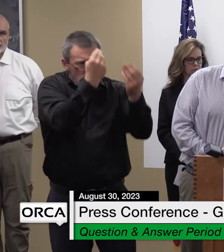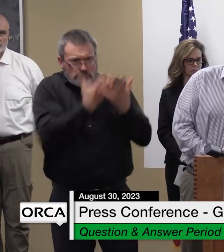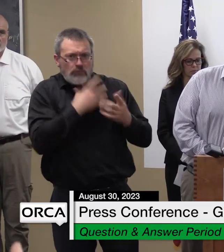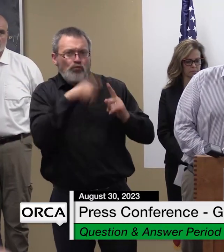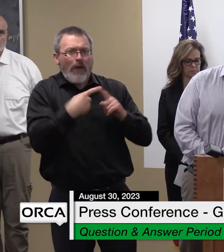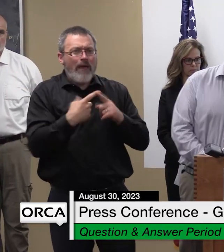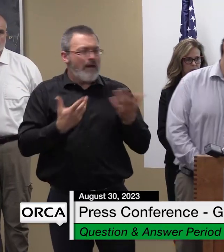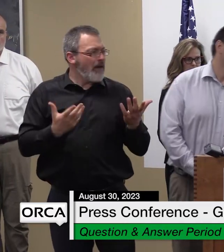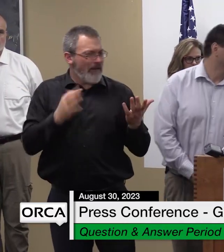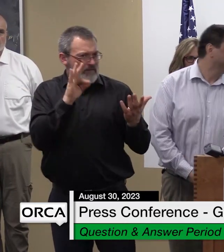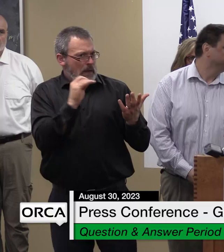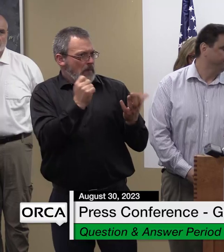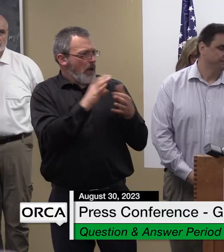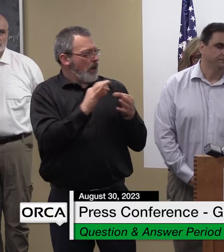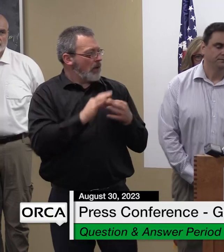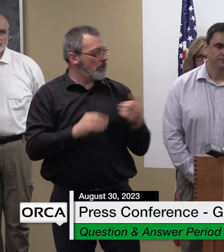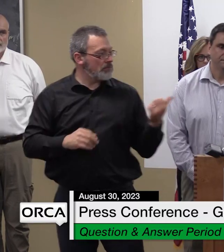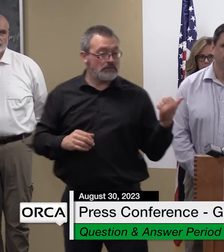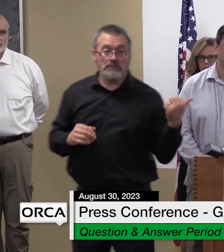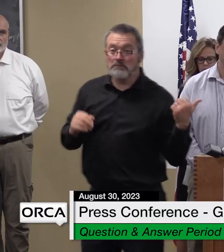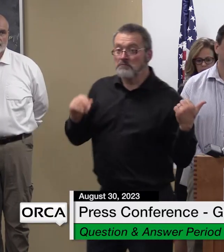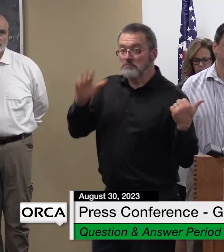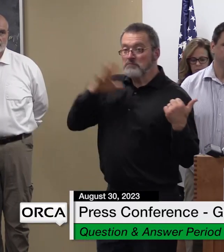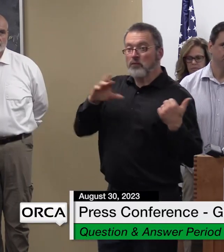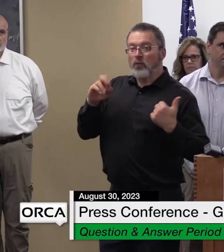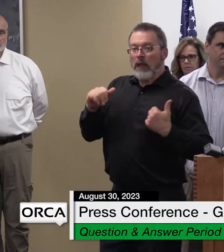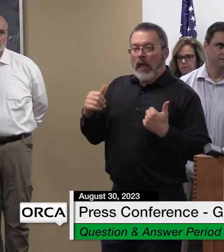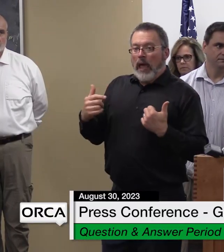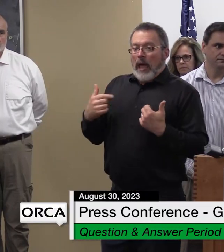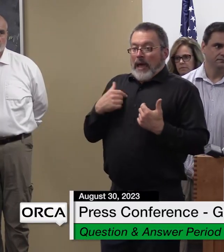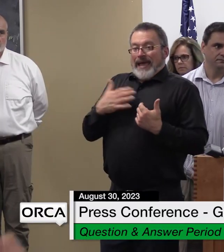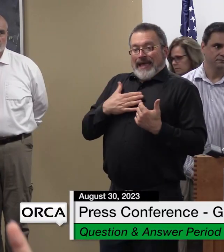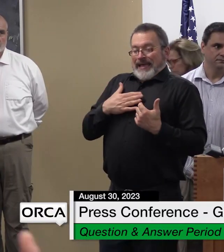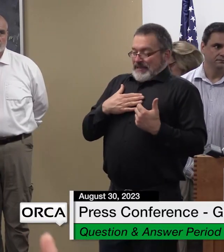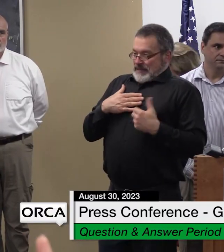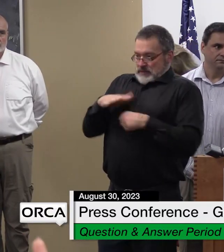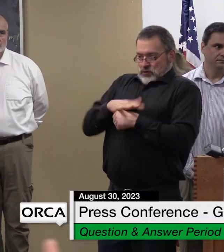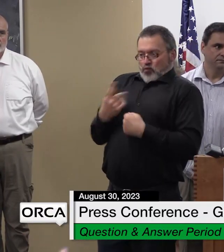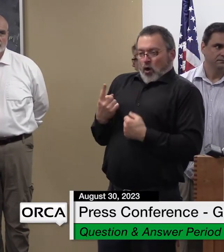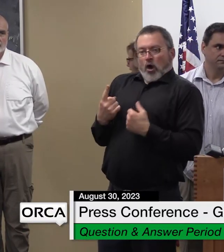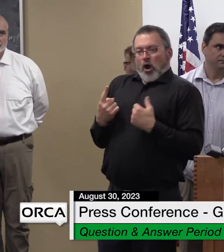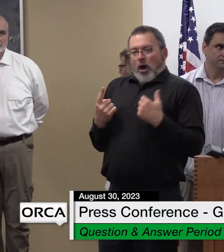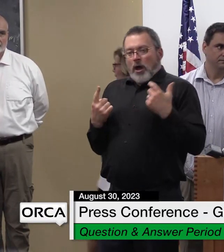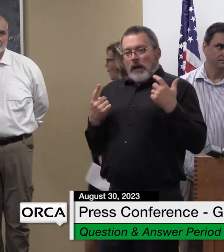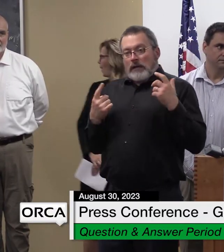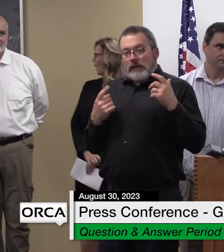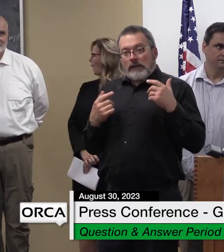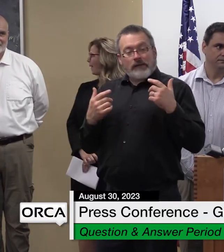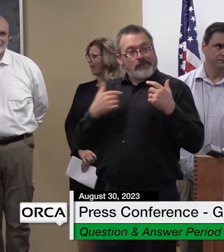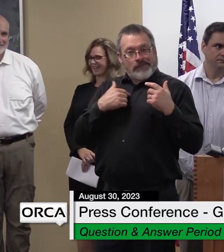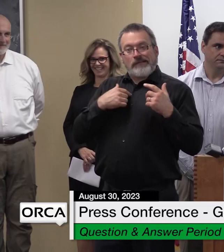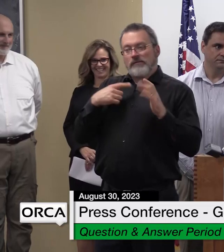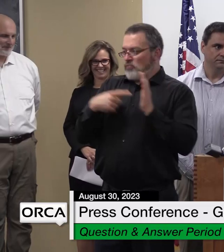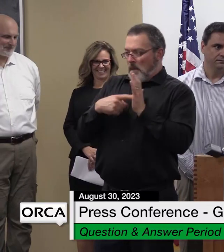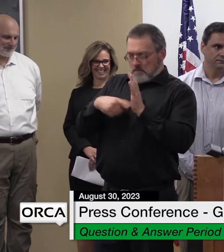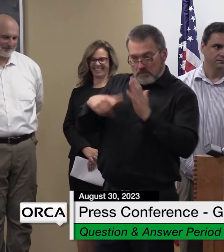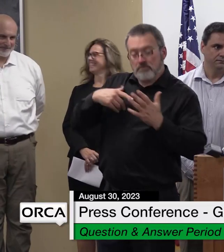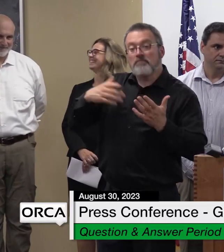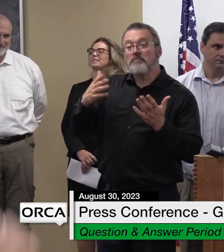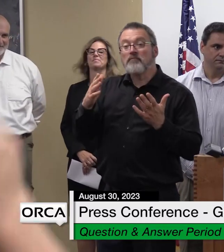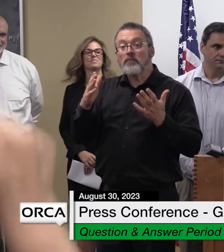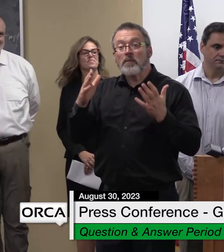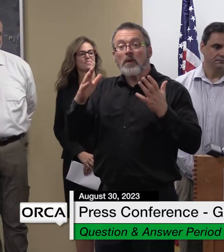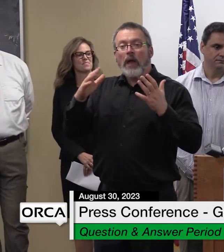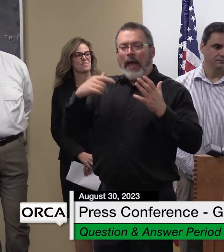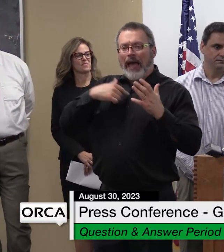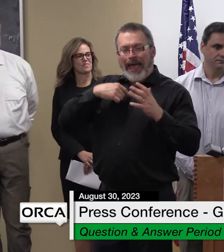the regional administrator for FEMA Region 1 has delegated that authority to me, so not a lot of levels to go through. And what we'll